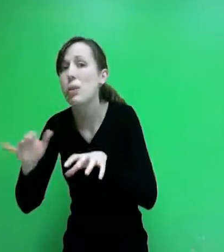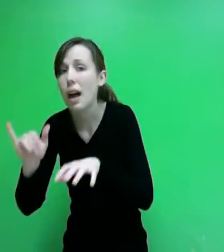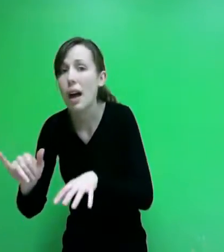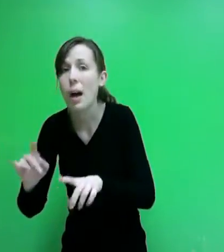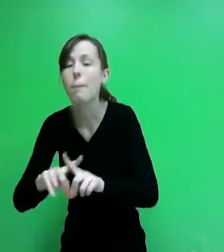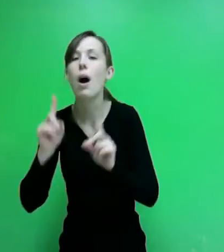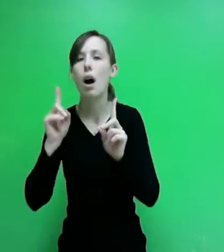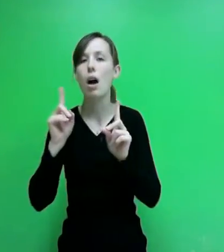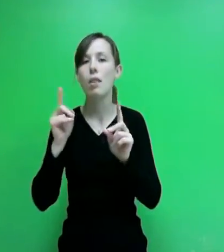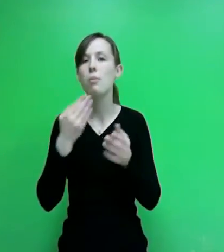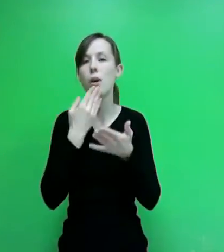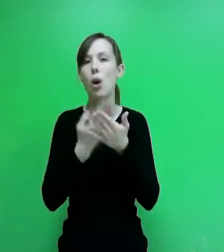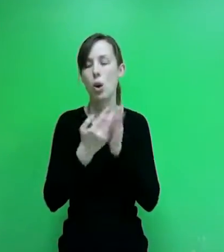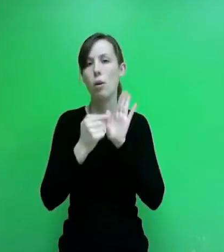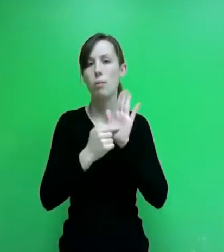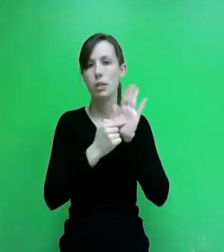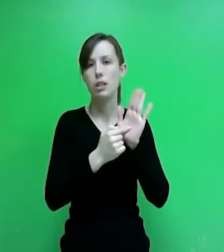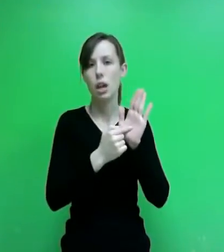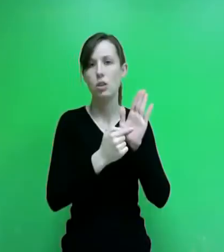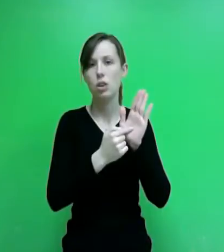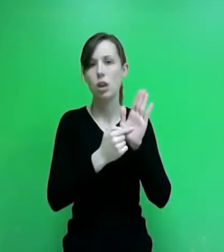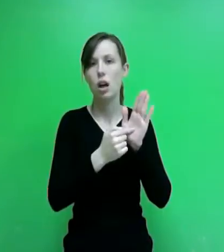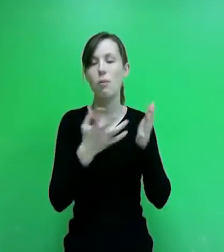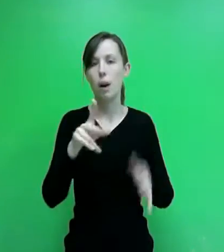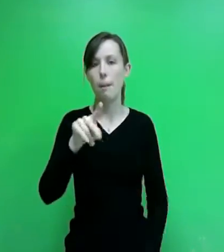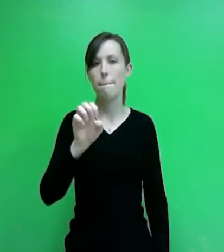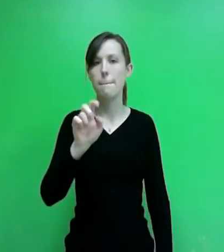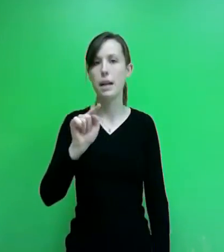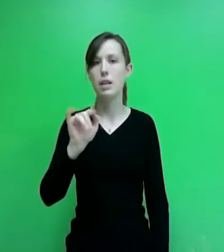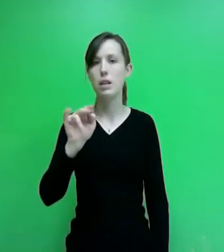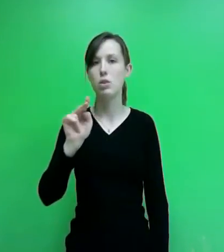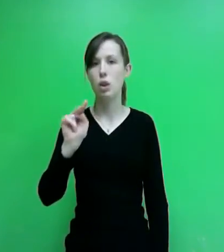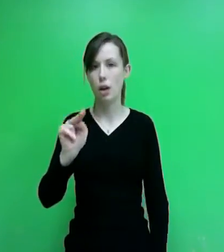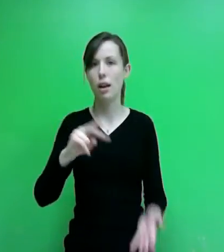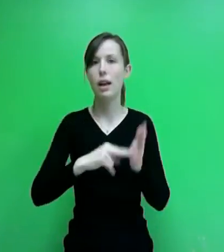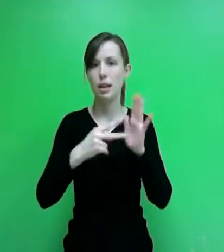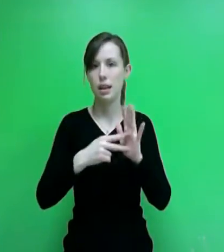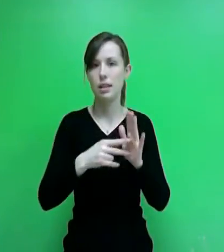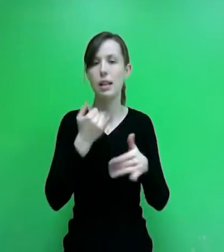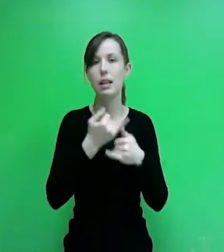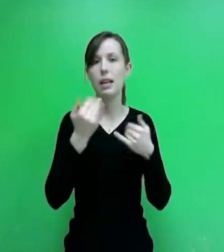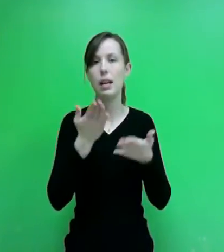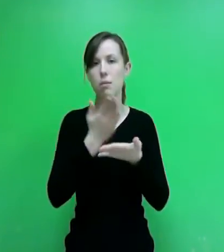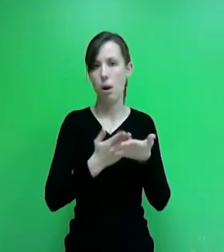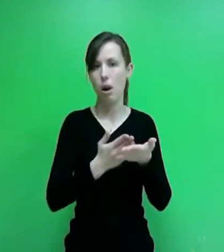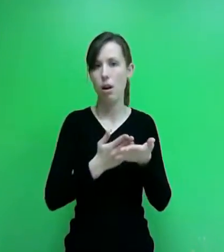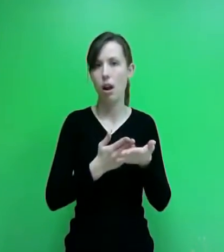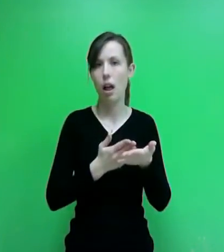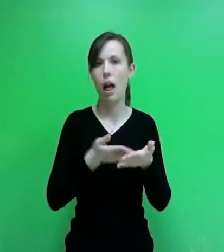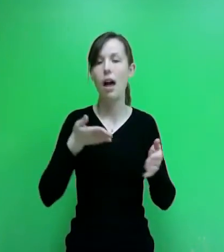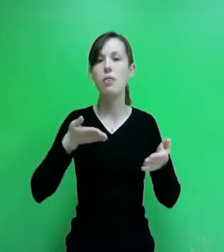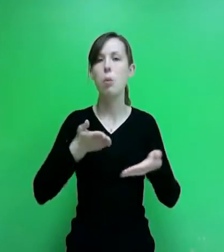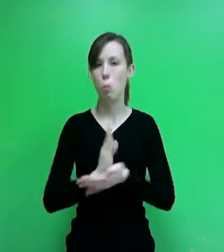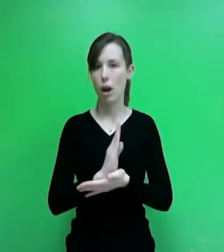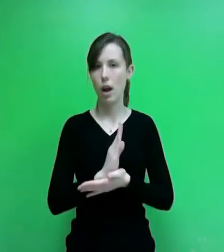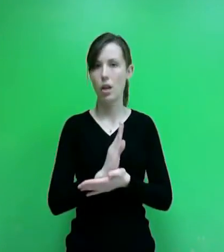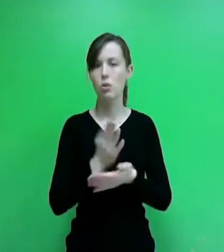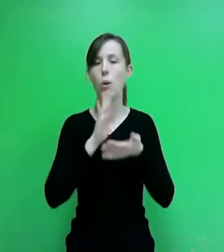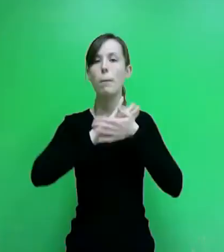would be a good representation of what a petition is. Last part there, and the right to peaceably assemble,